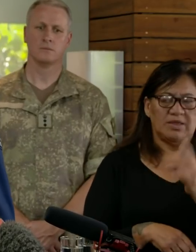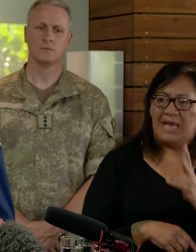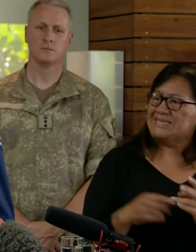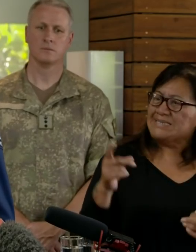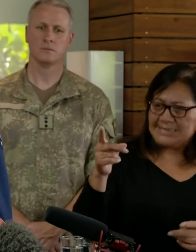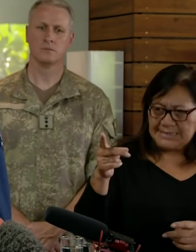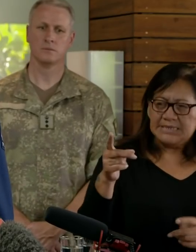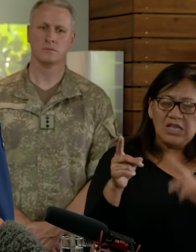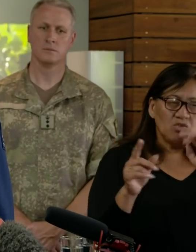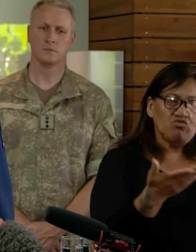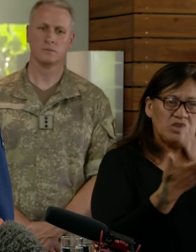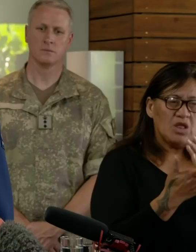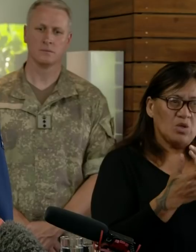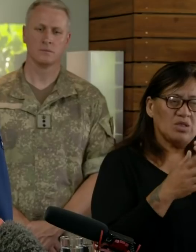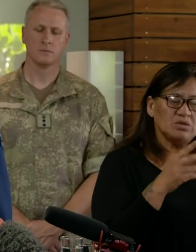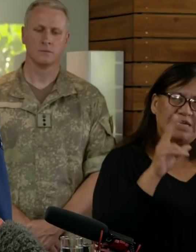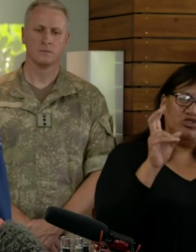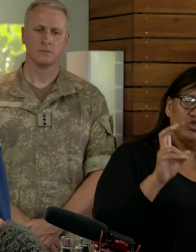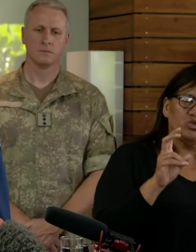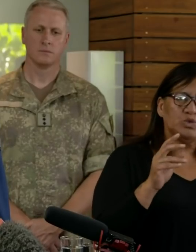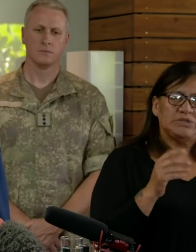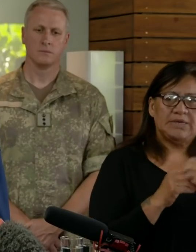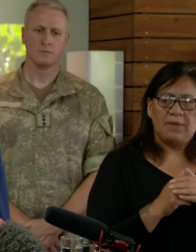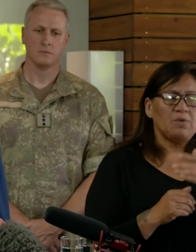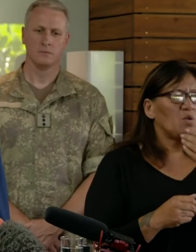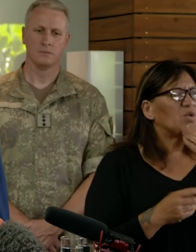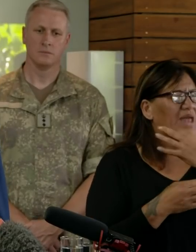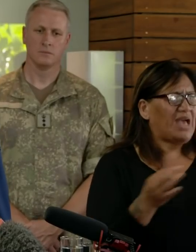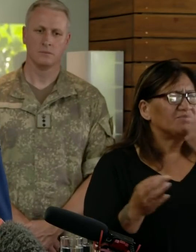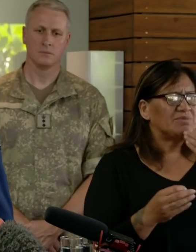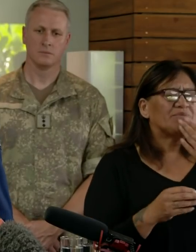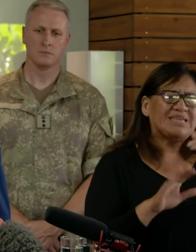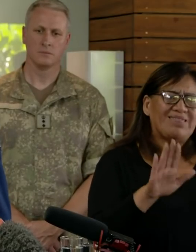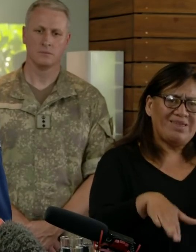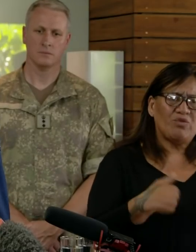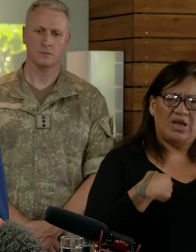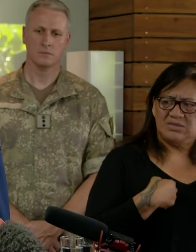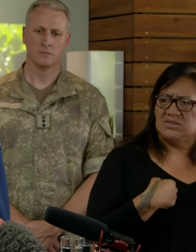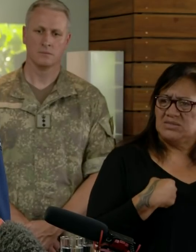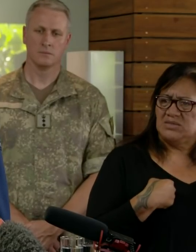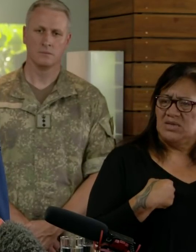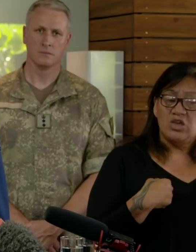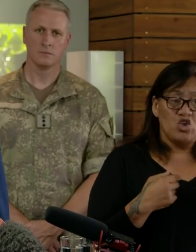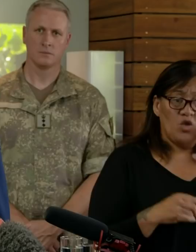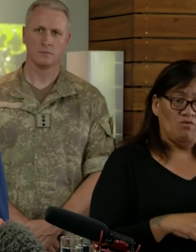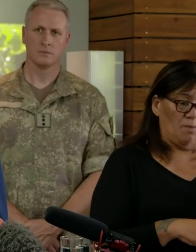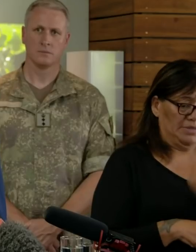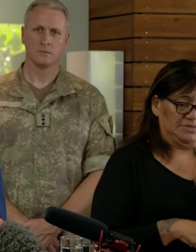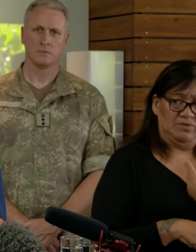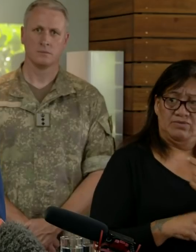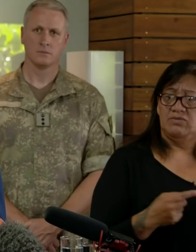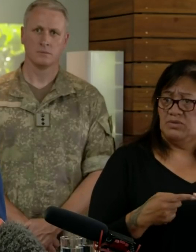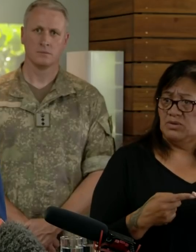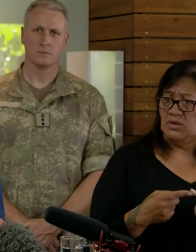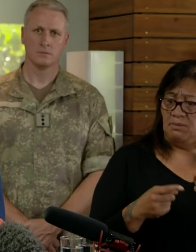that's a real issue. So our advice is, can you please leave it to us? As you've heard today from myself